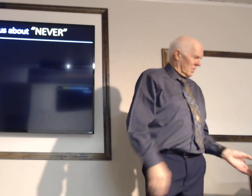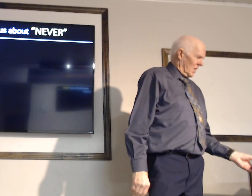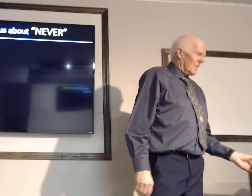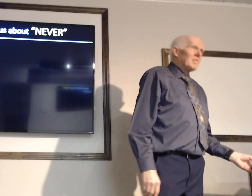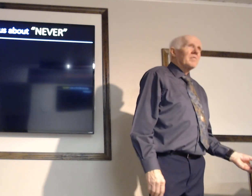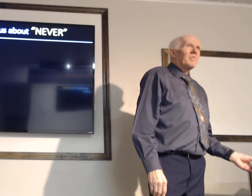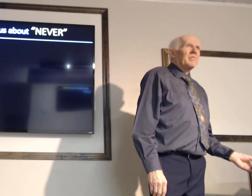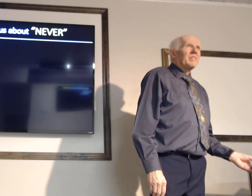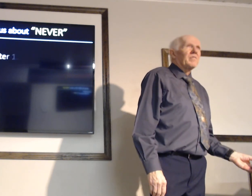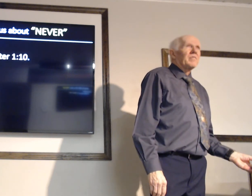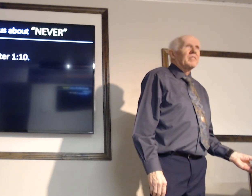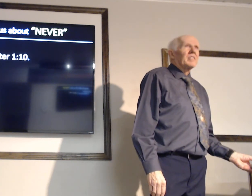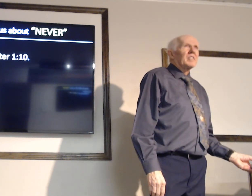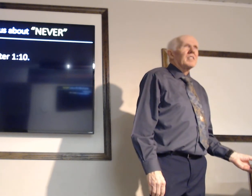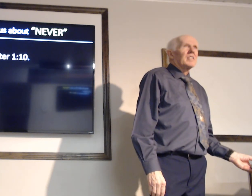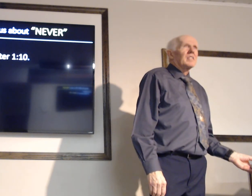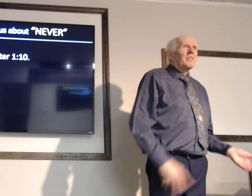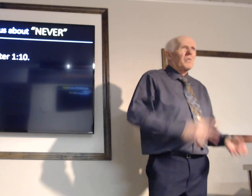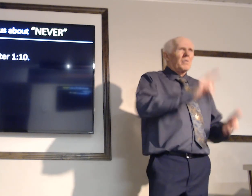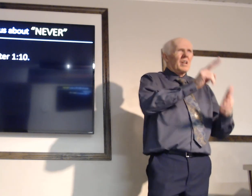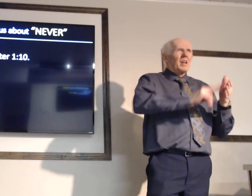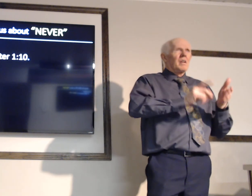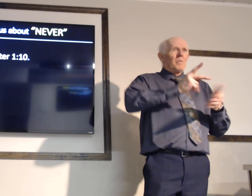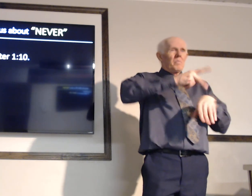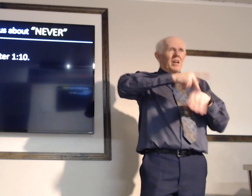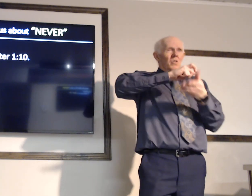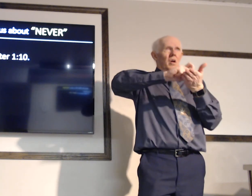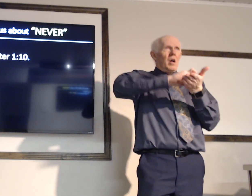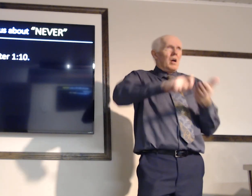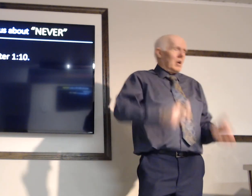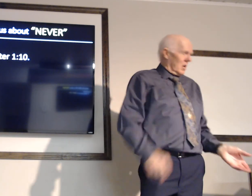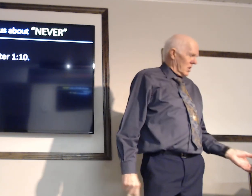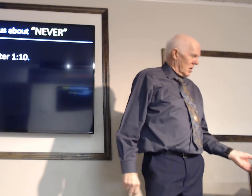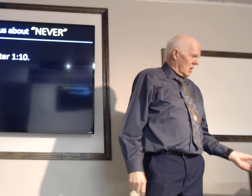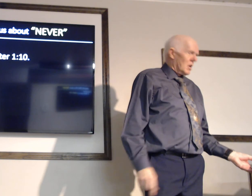For the conclusion, read the verse in